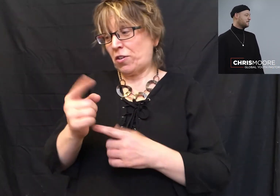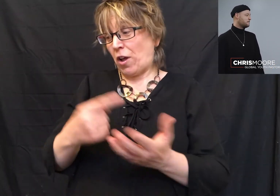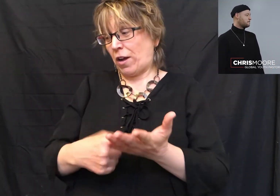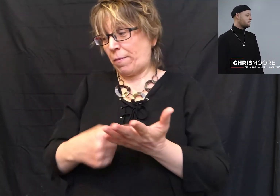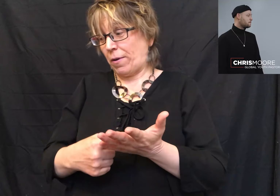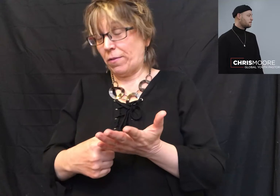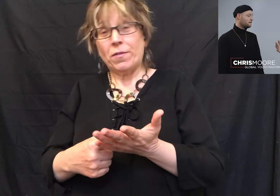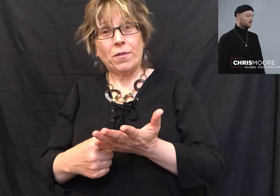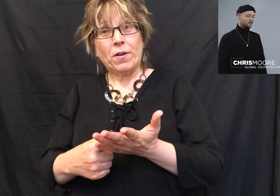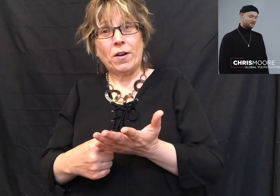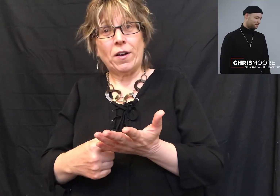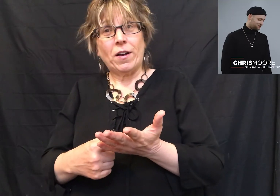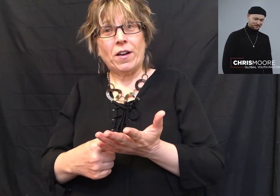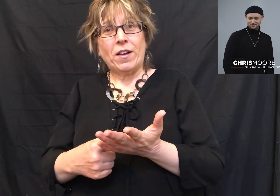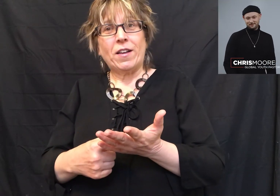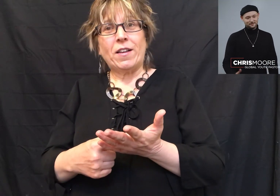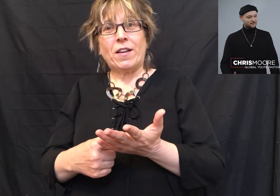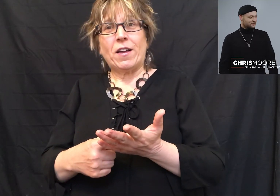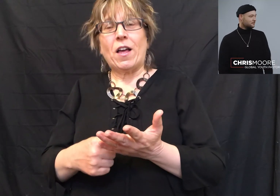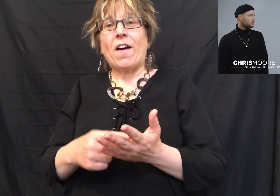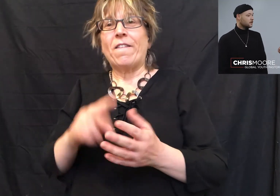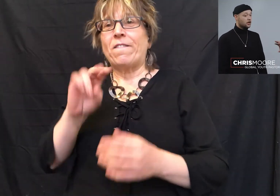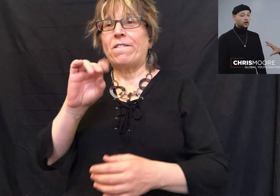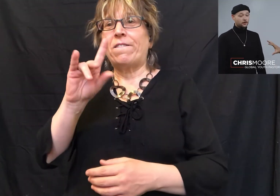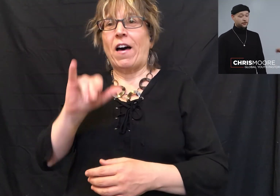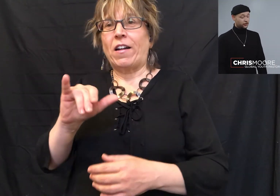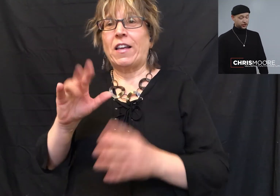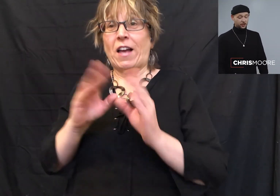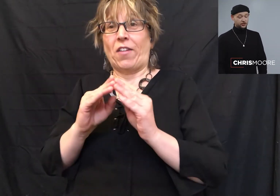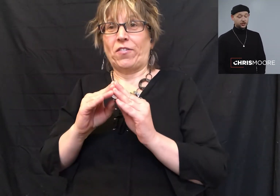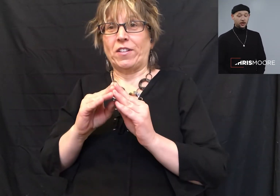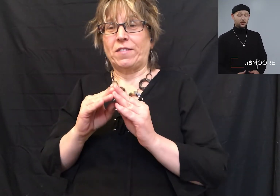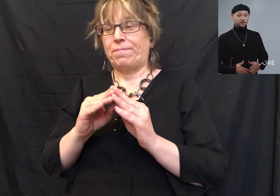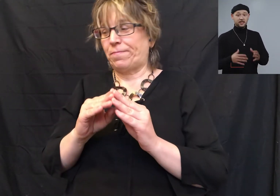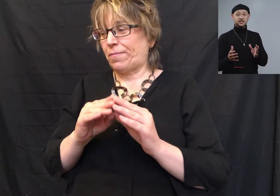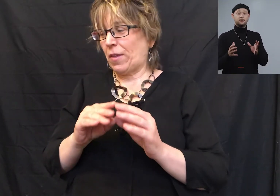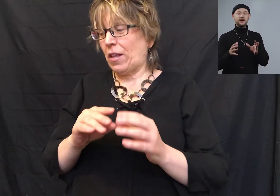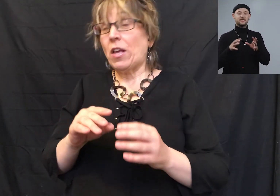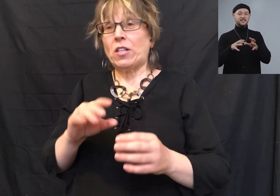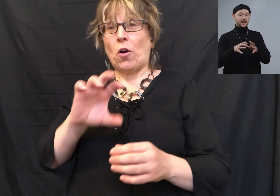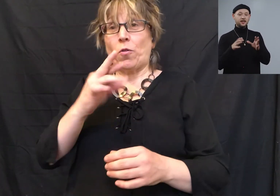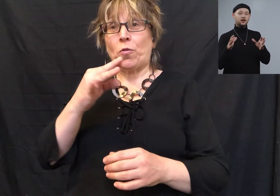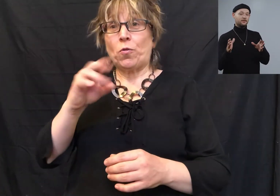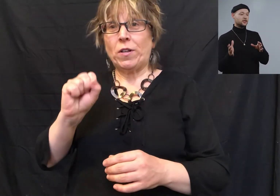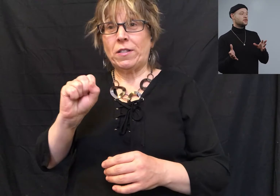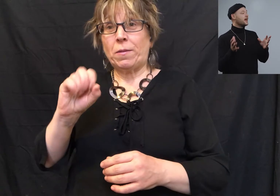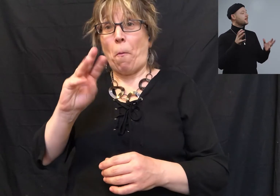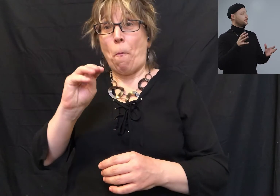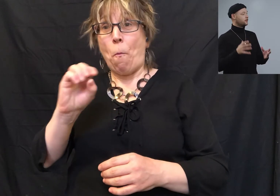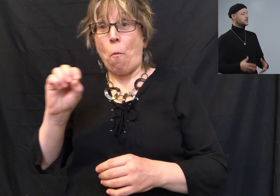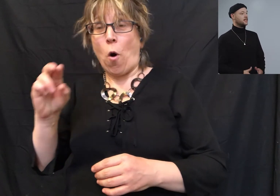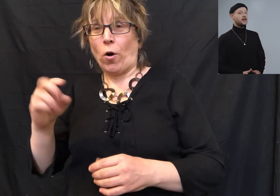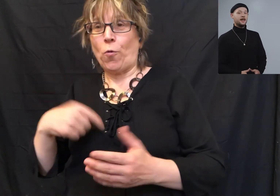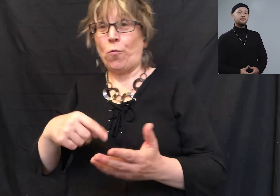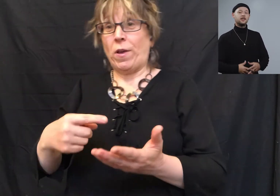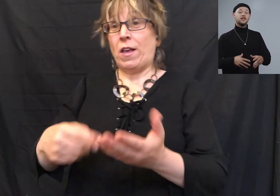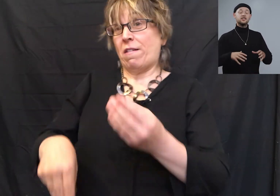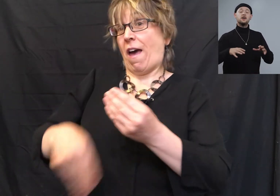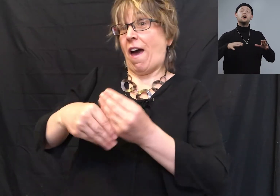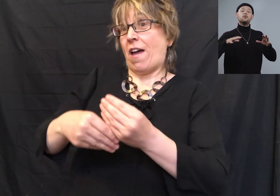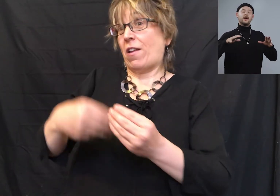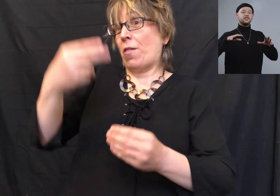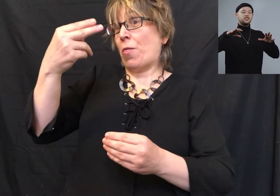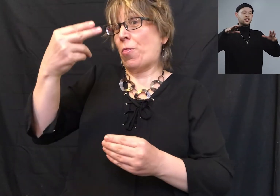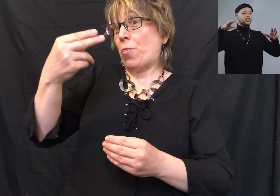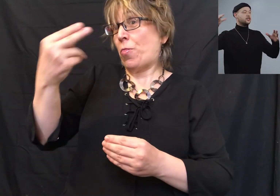about the great things that happened at Valley Conference this year. Tell us about Valley For sure. Conference. So this year we extended conference. We added Thursday night